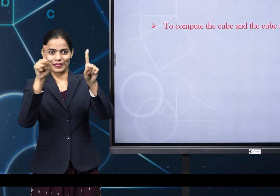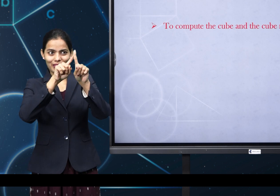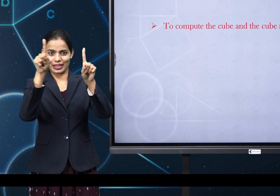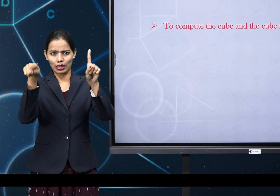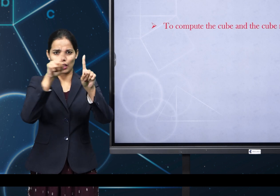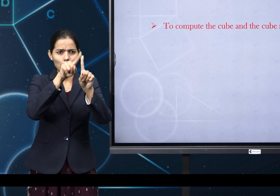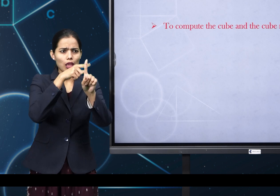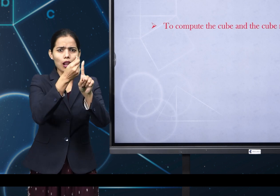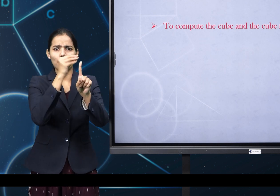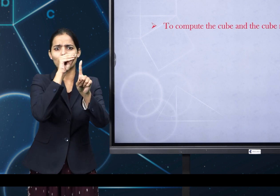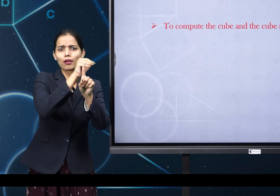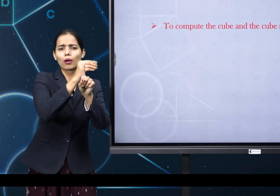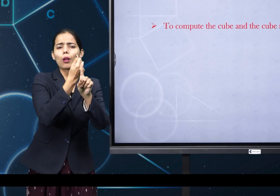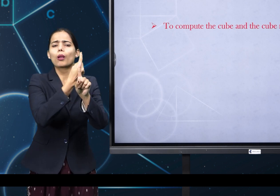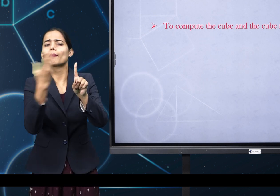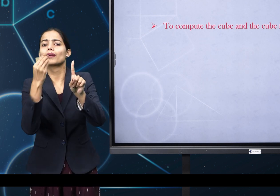cube and the cube root of numbers.